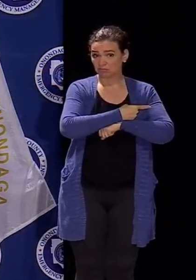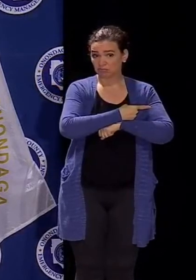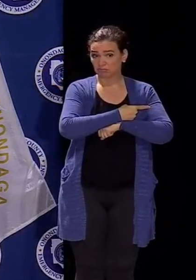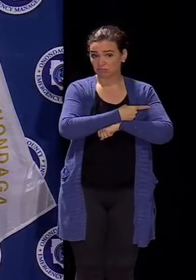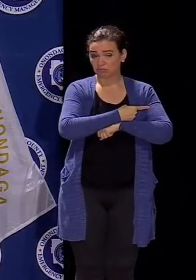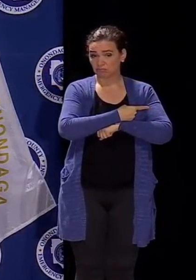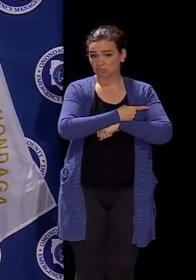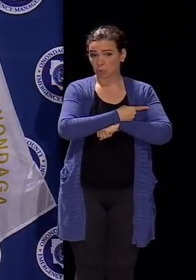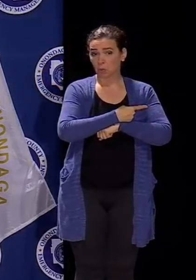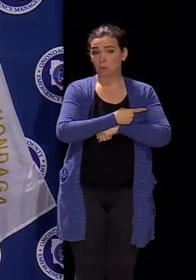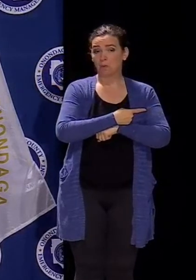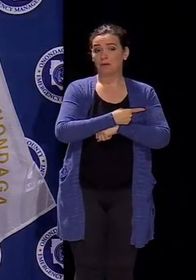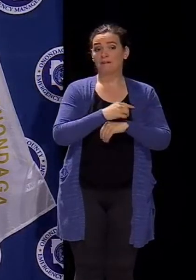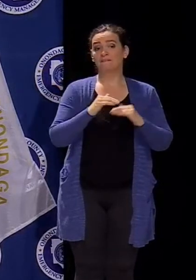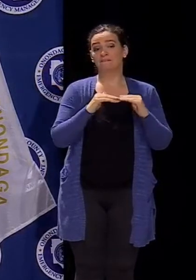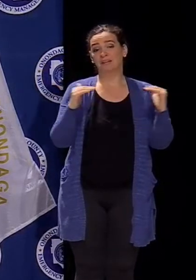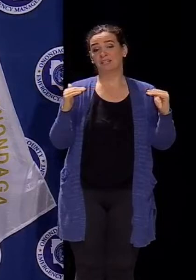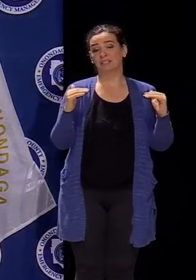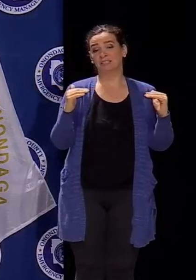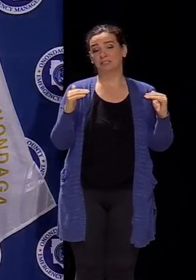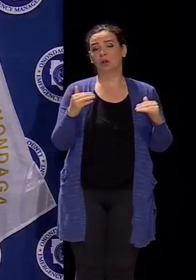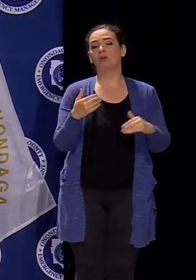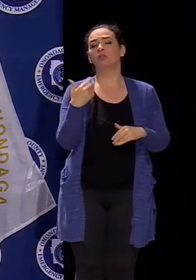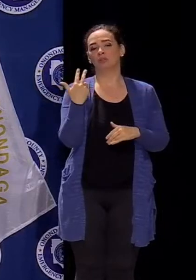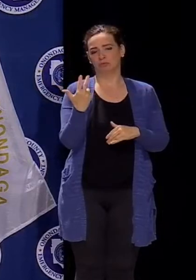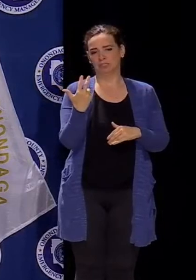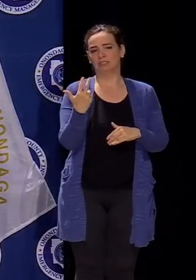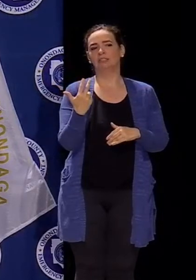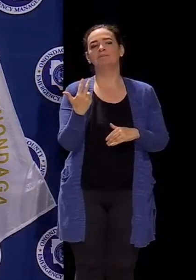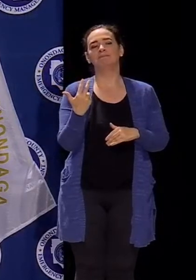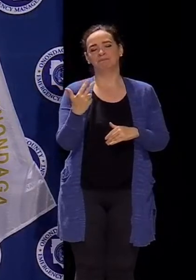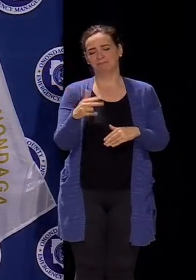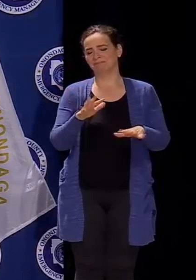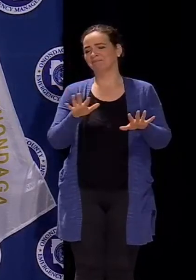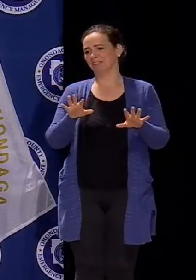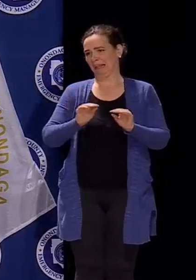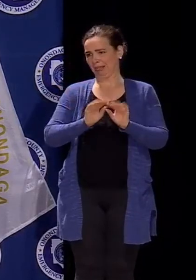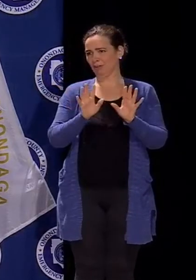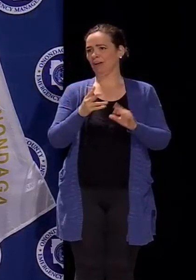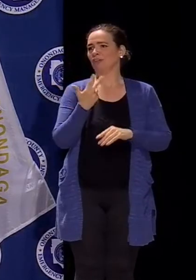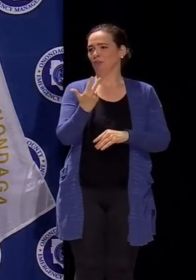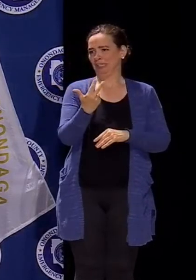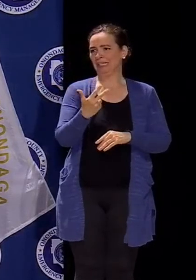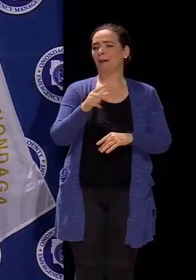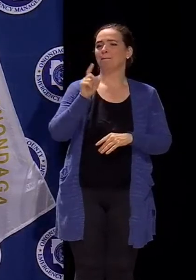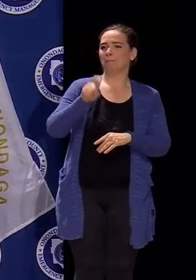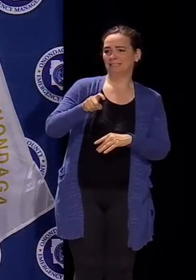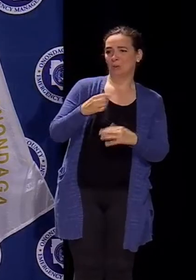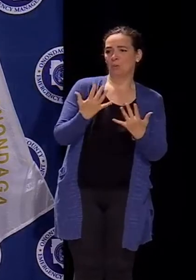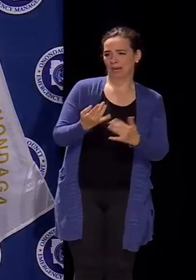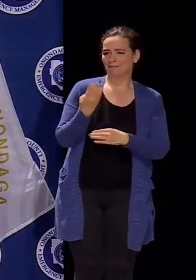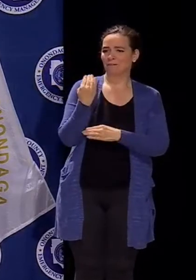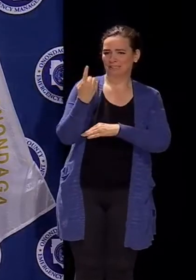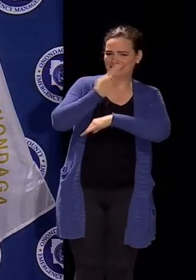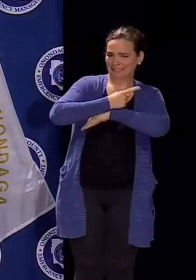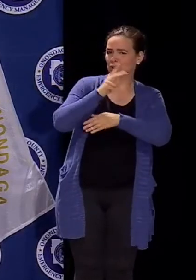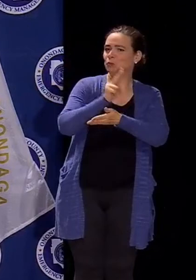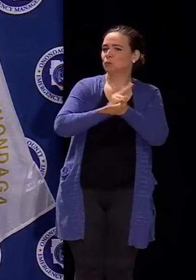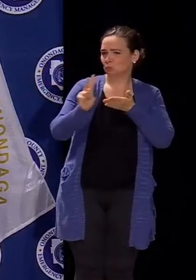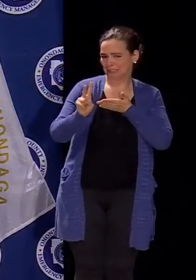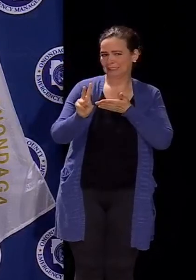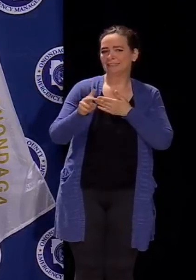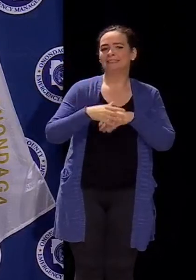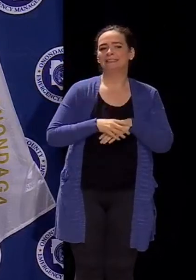let me laugh this one off. I think what we're doing here, I think we're taking 2 weeks of data, and